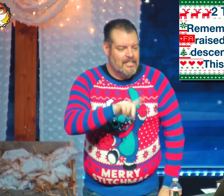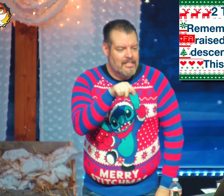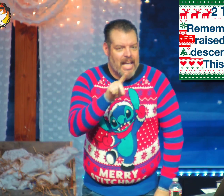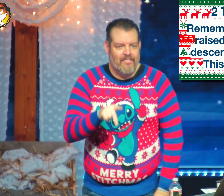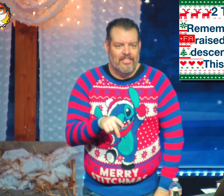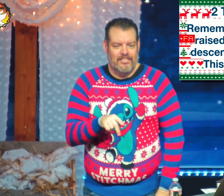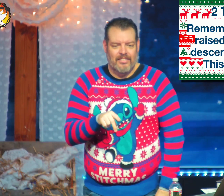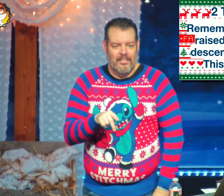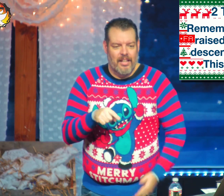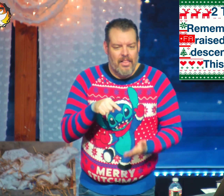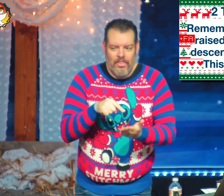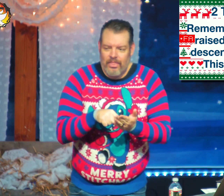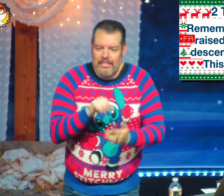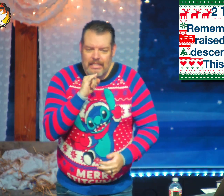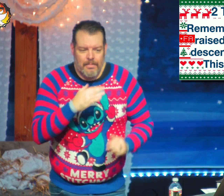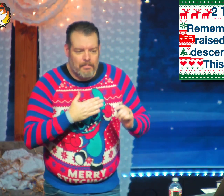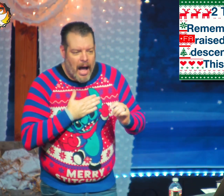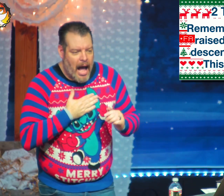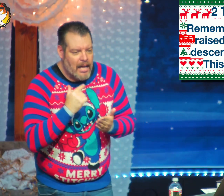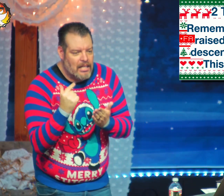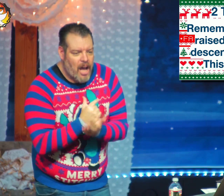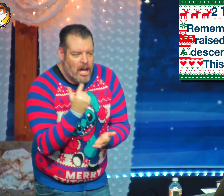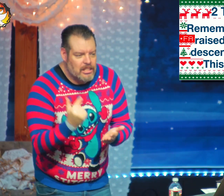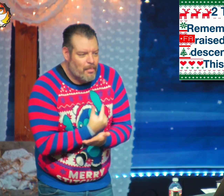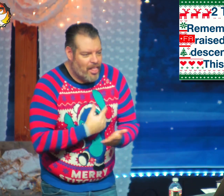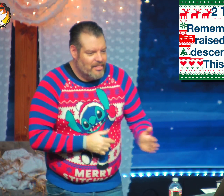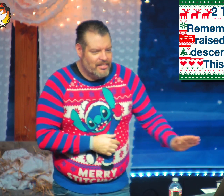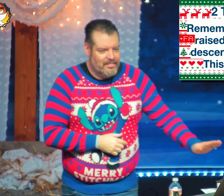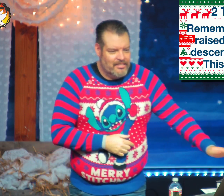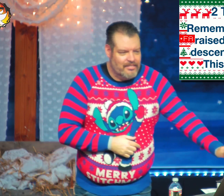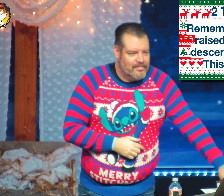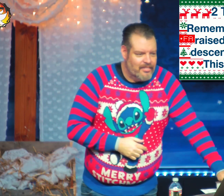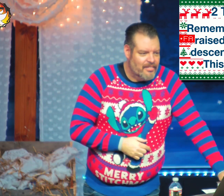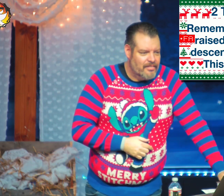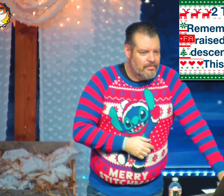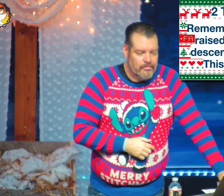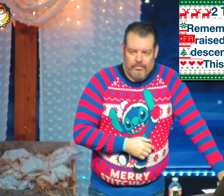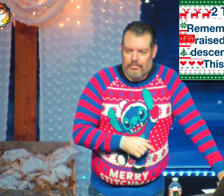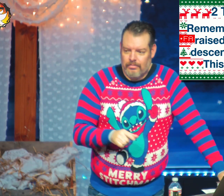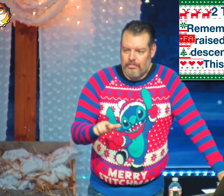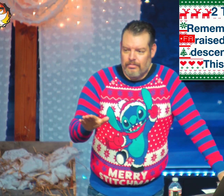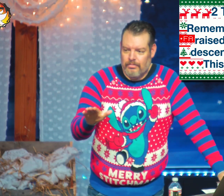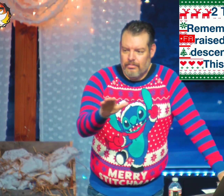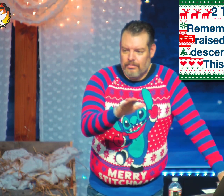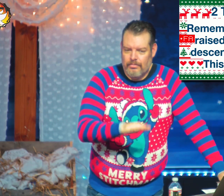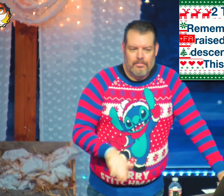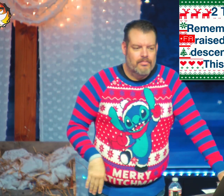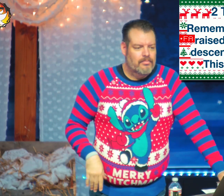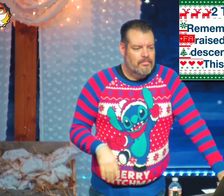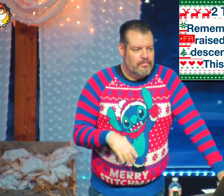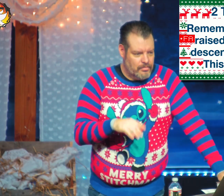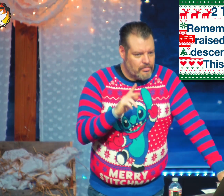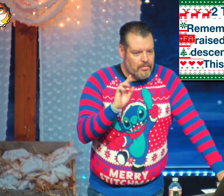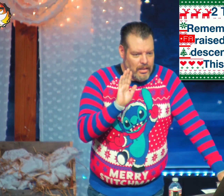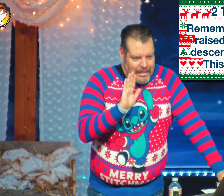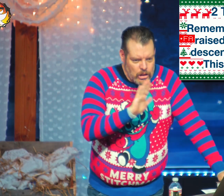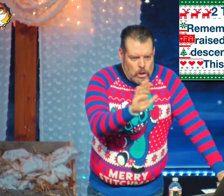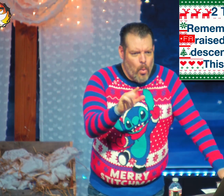Second Timothy chapter 2, verse 8. Remember Jesus Christ, raised from the dead,